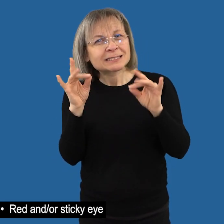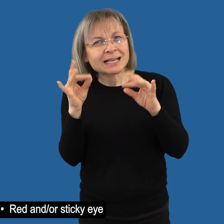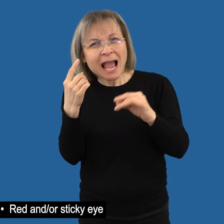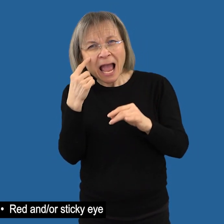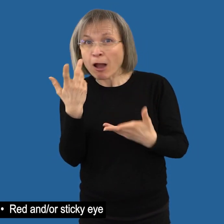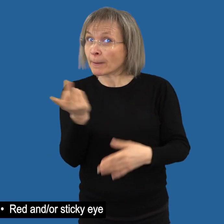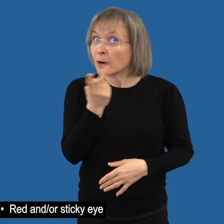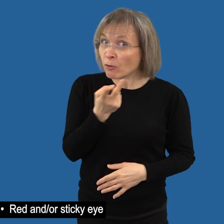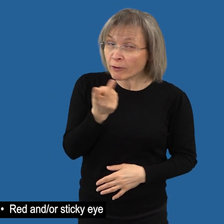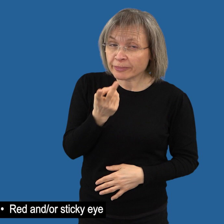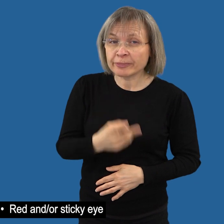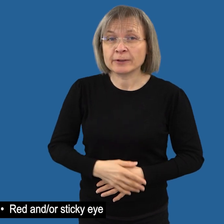Red and or sticky eye.